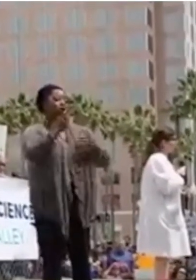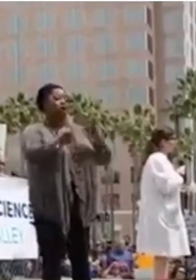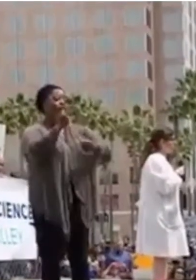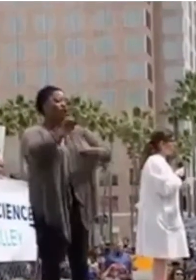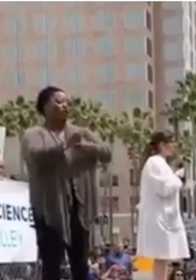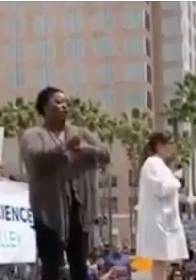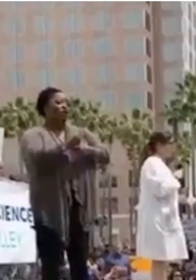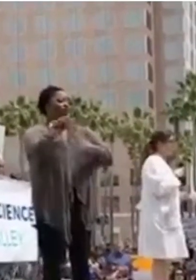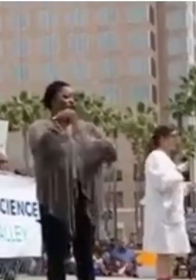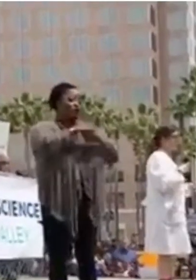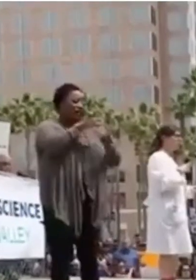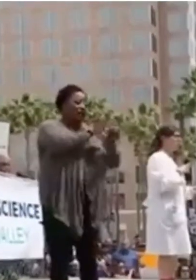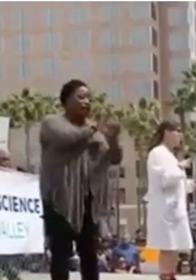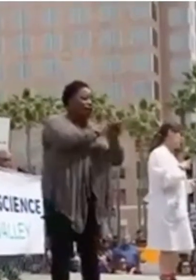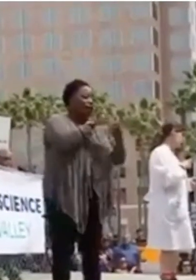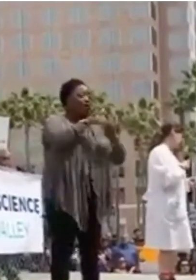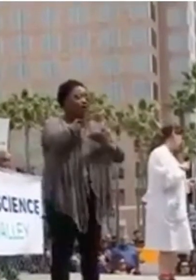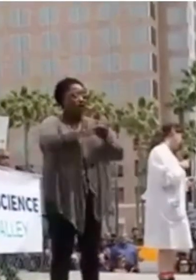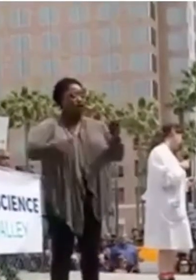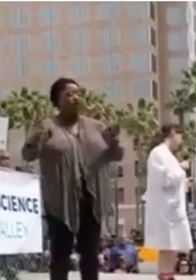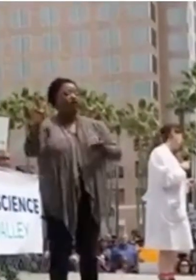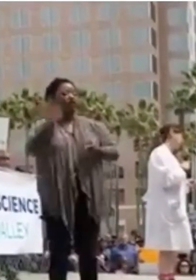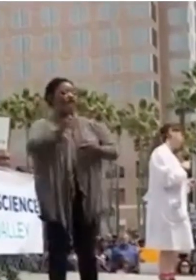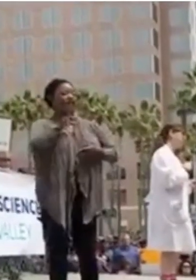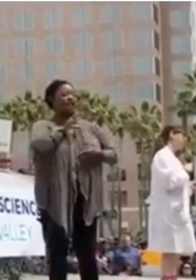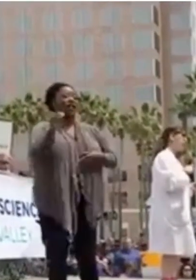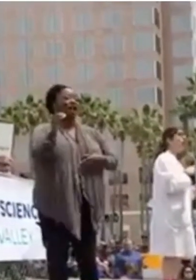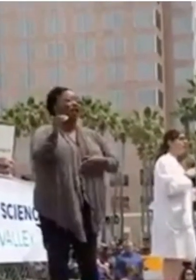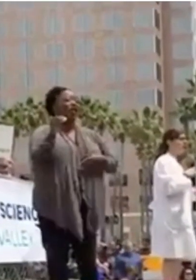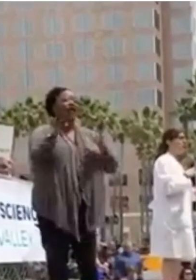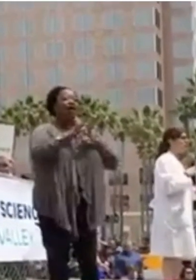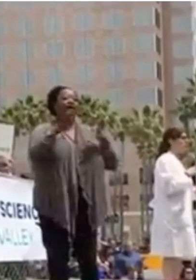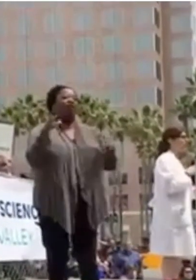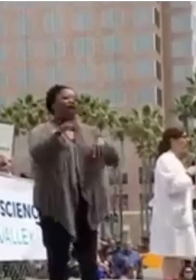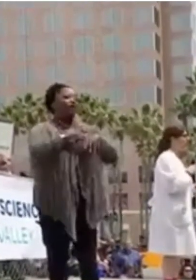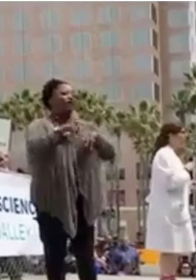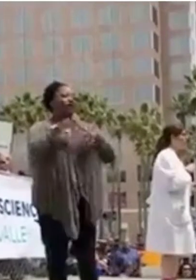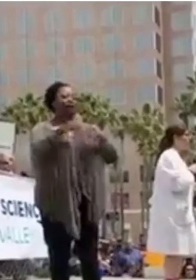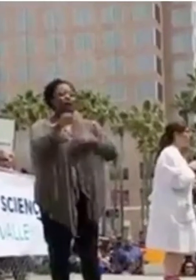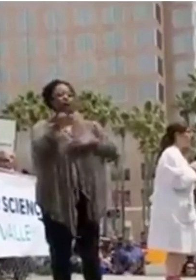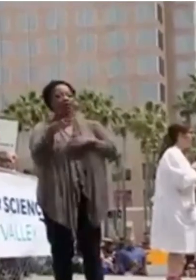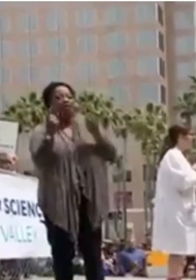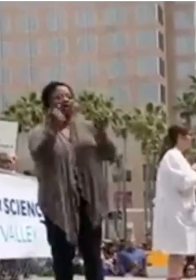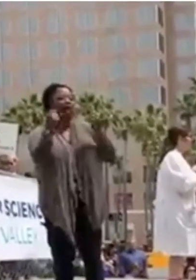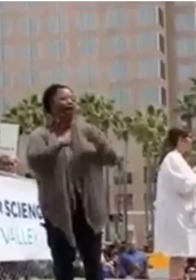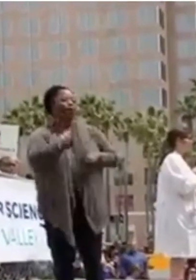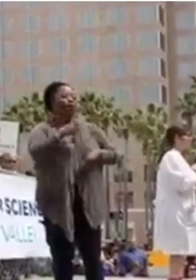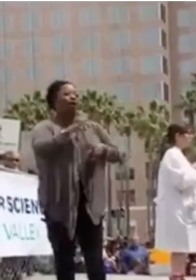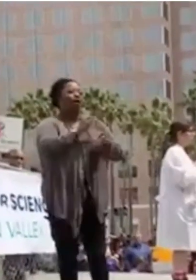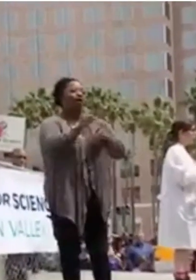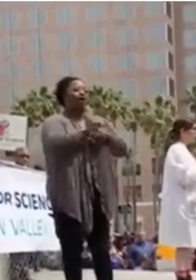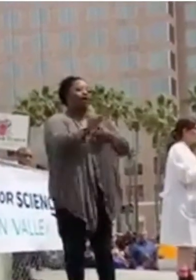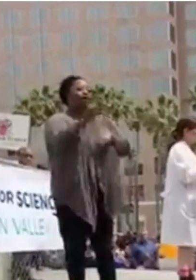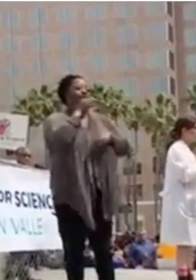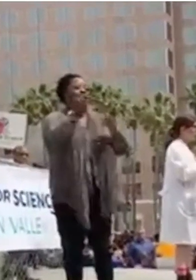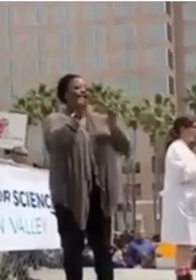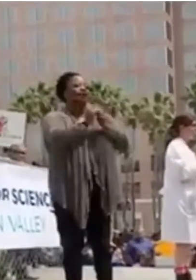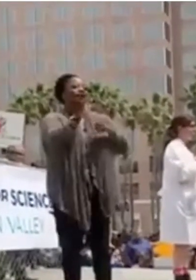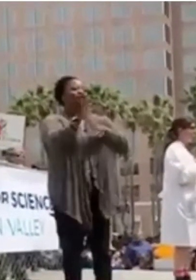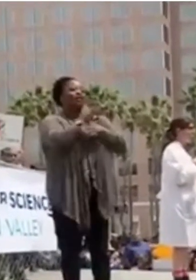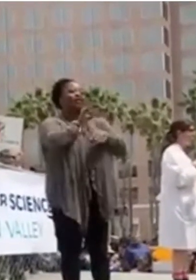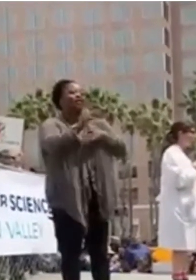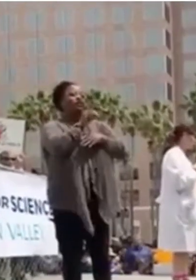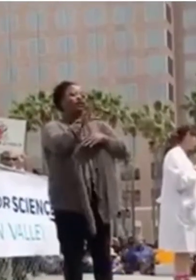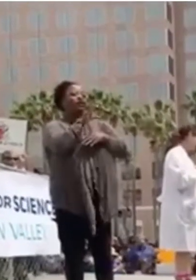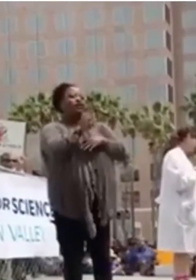years in school, in university, and a lot of time in a lab. I'm trained in functional neuroimaging, and I'm